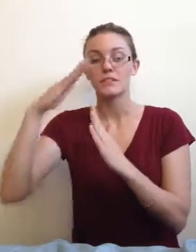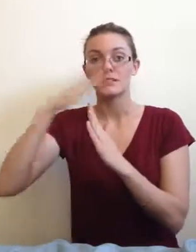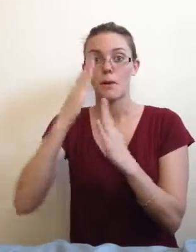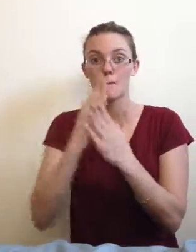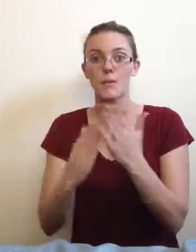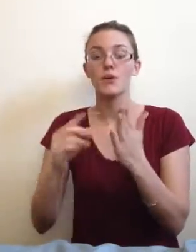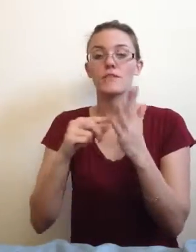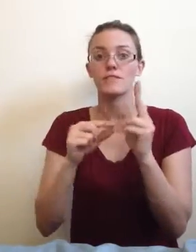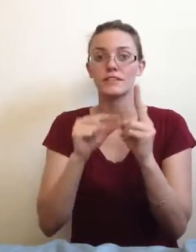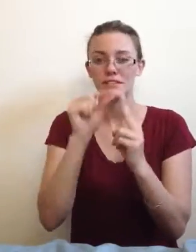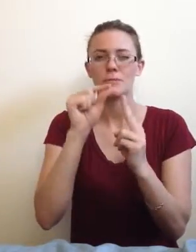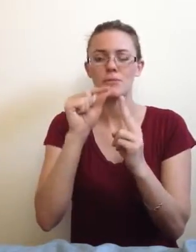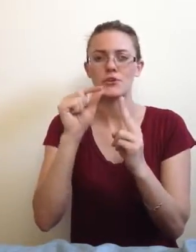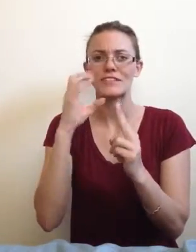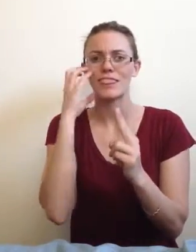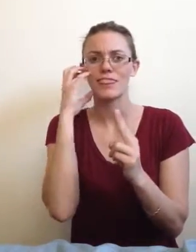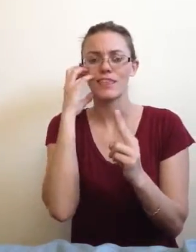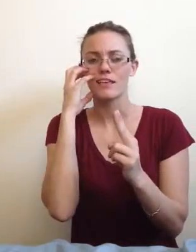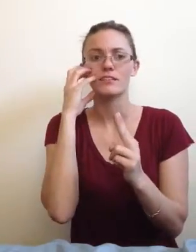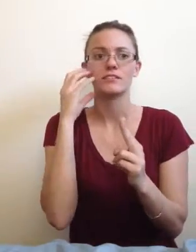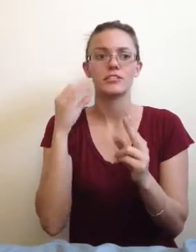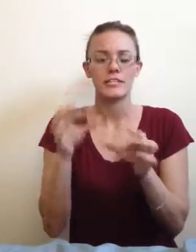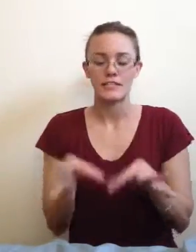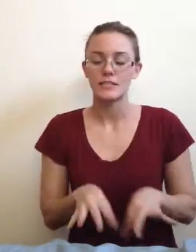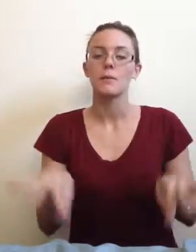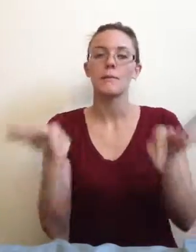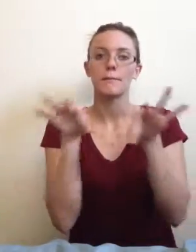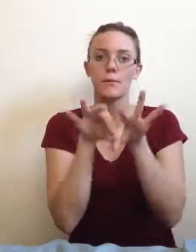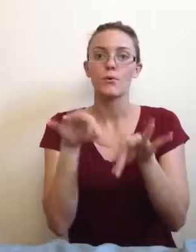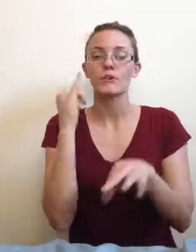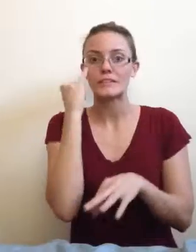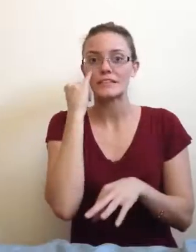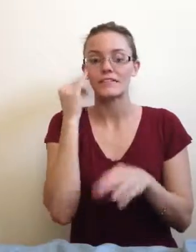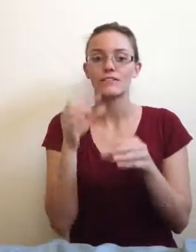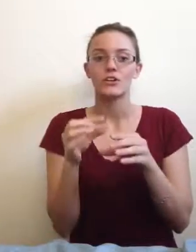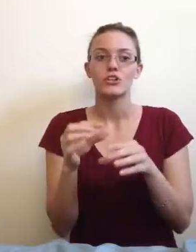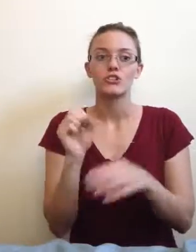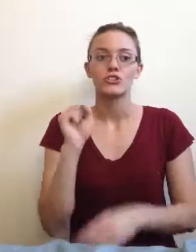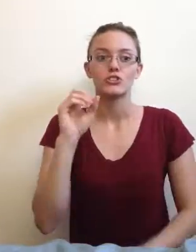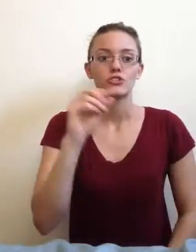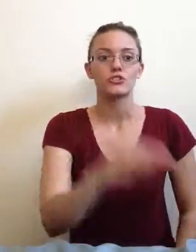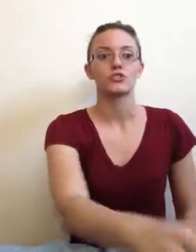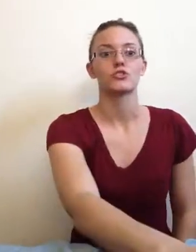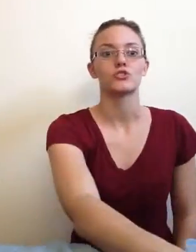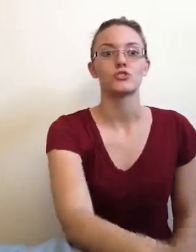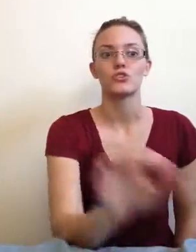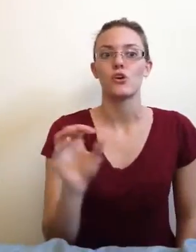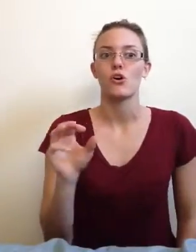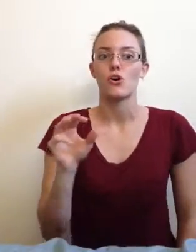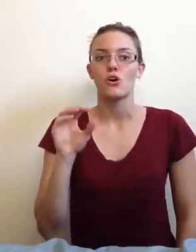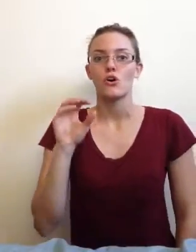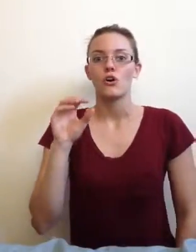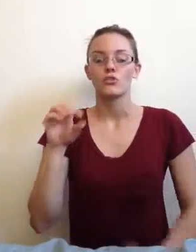be important when you're sewing that when you get to the top part and the needle doesn't go over the thick part of the